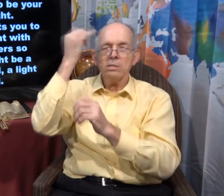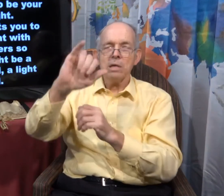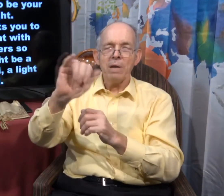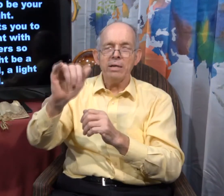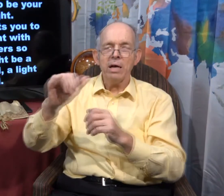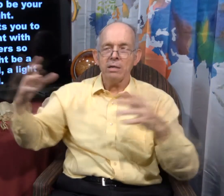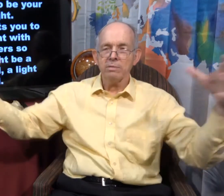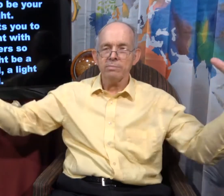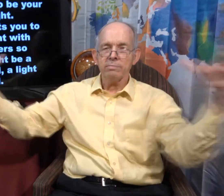Shemaiah